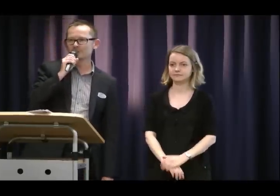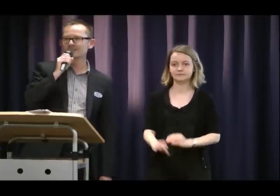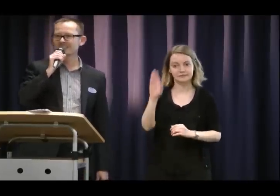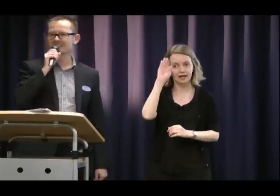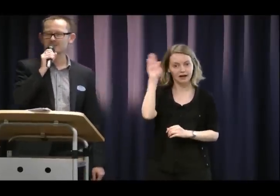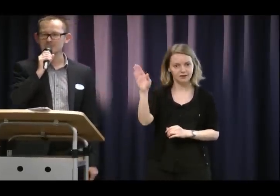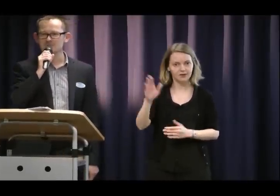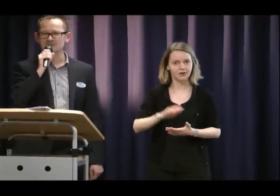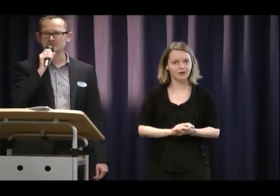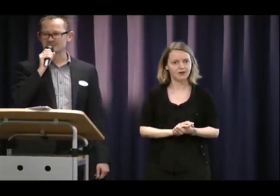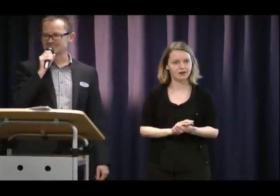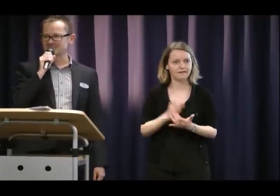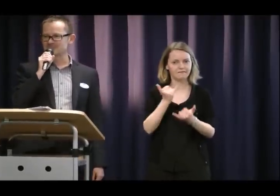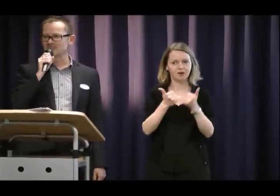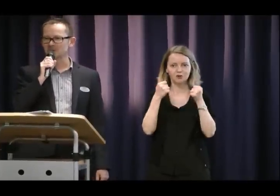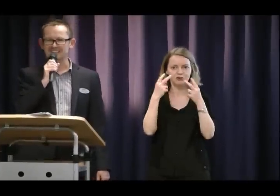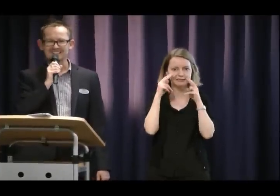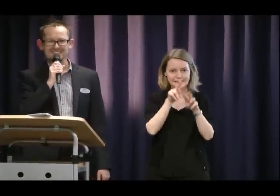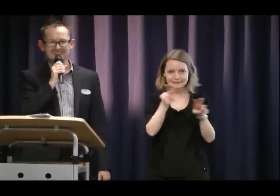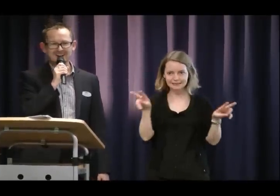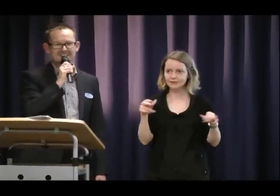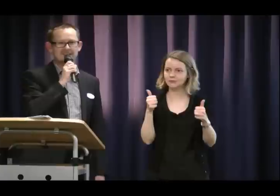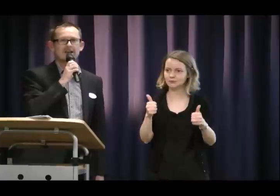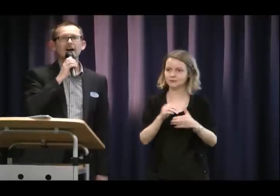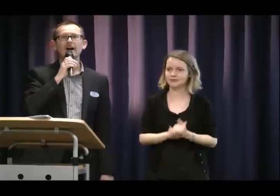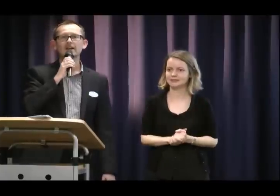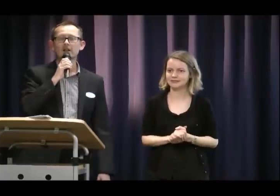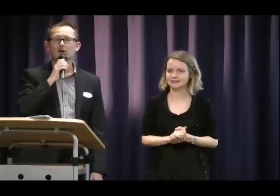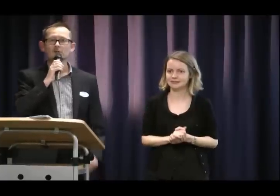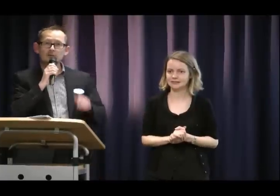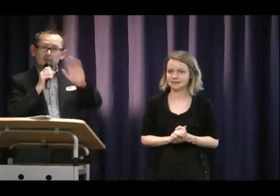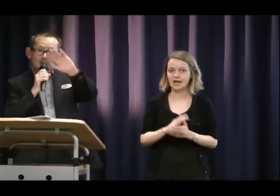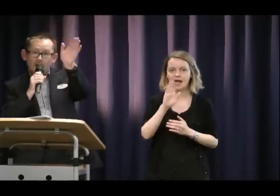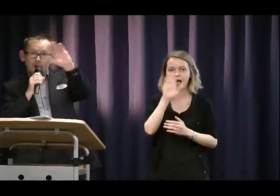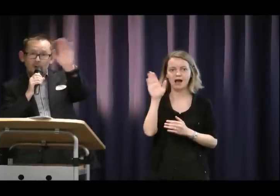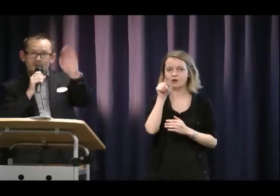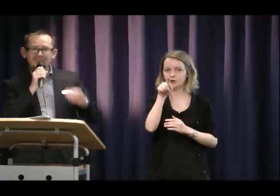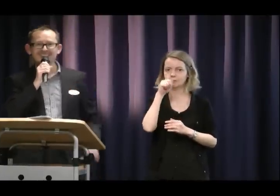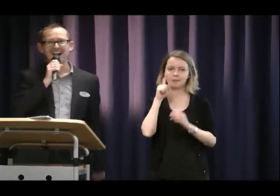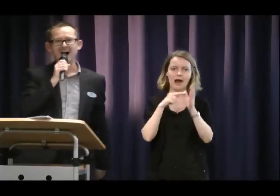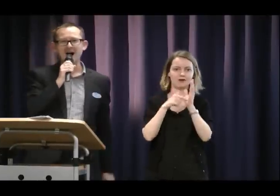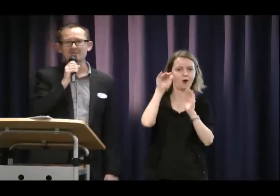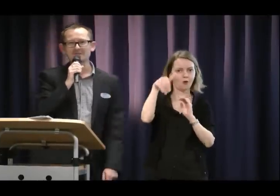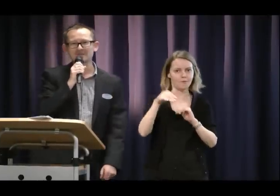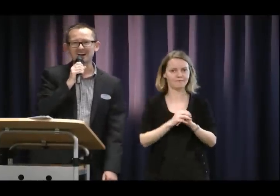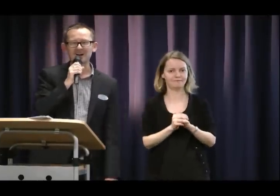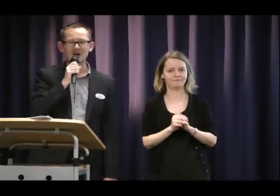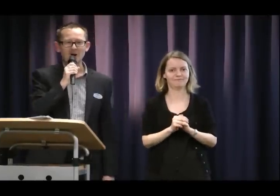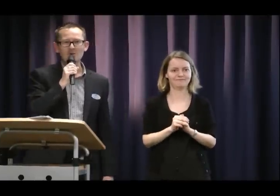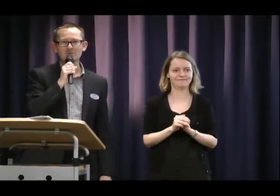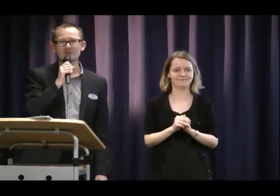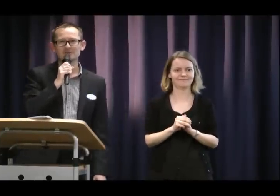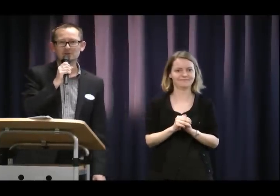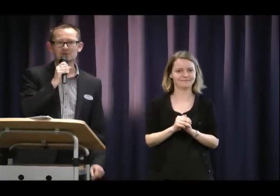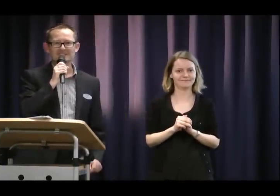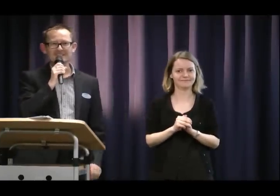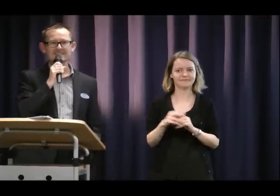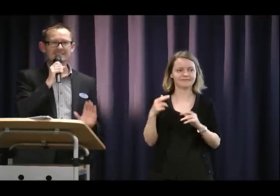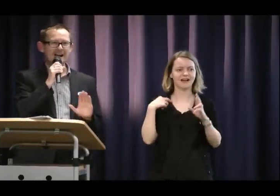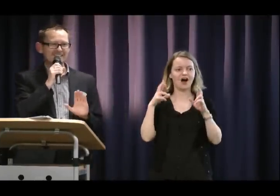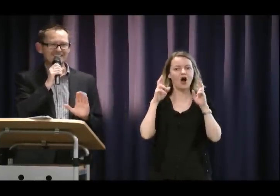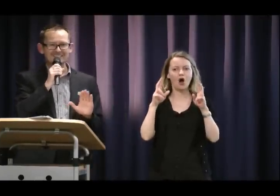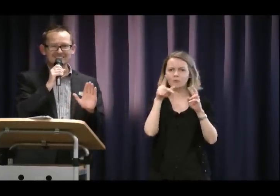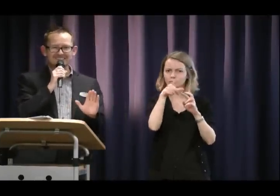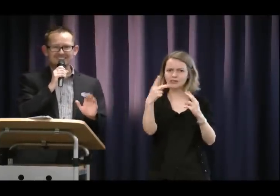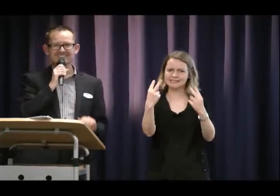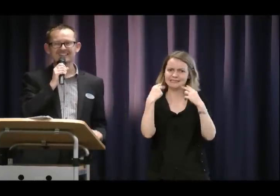Hello everyone, it's really good to see you all here tonight, and hello to you at home. I hope that you can